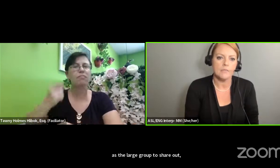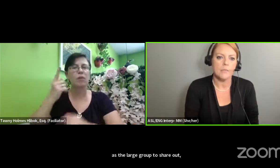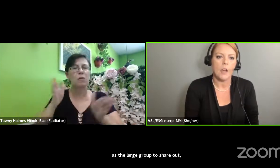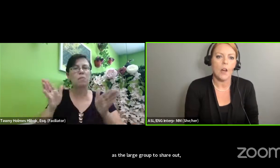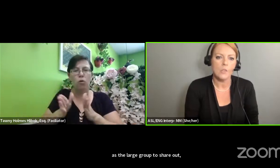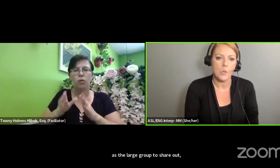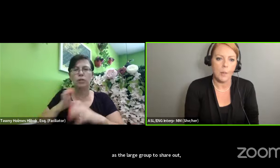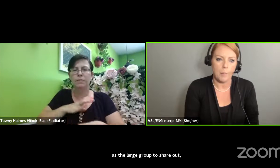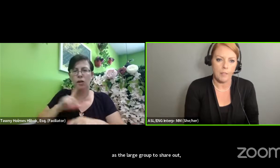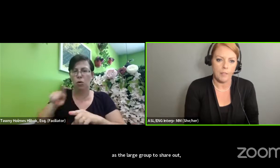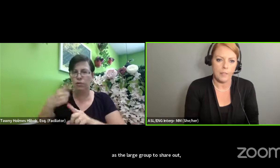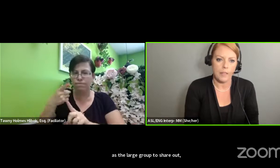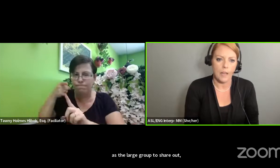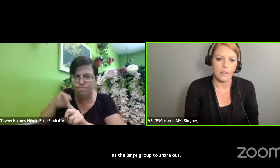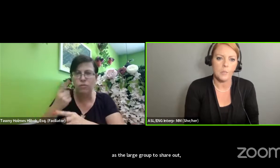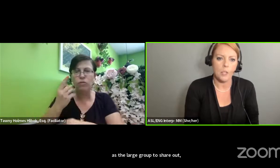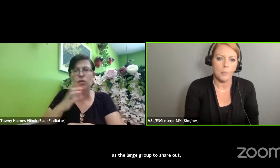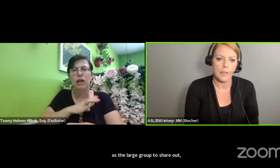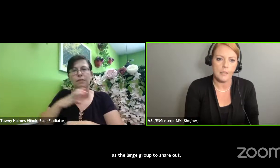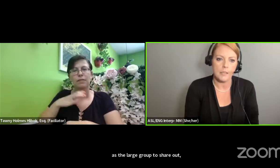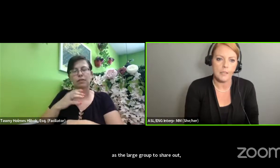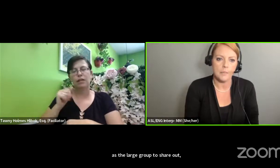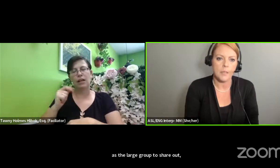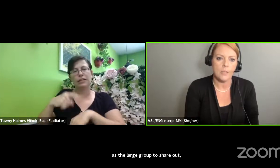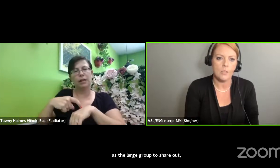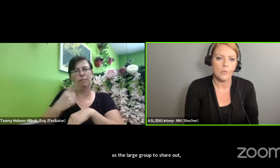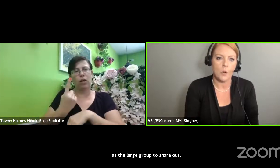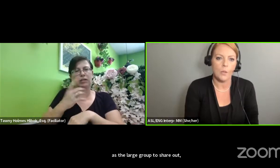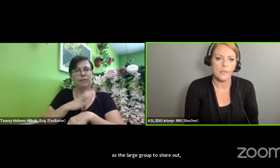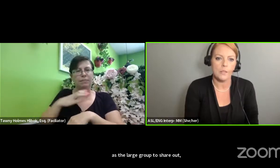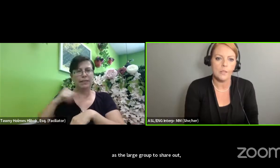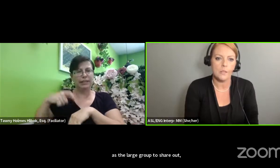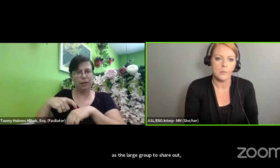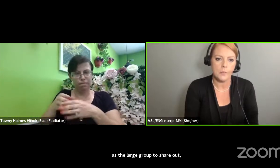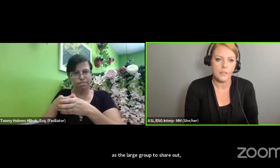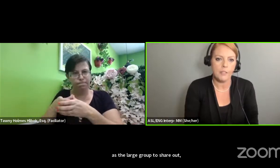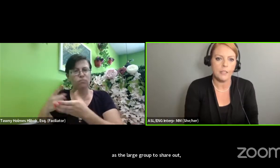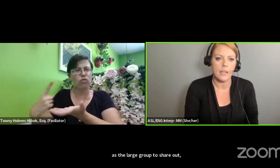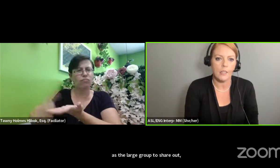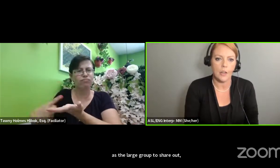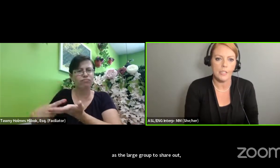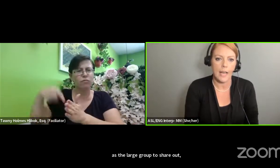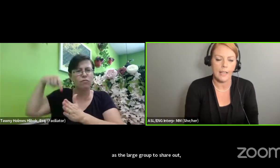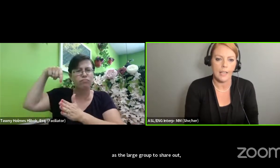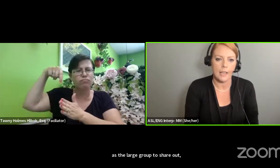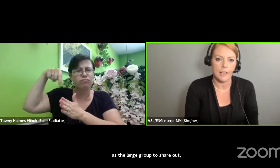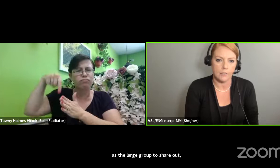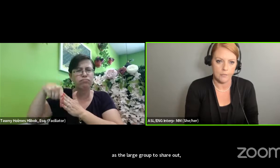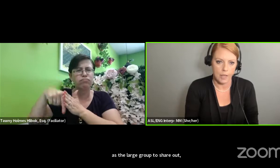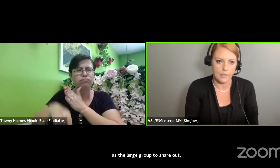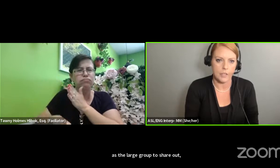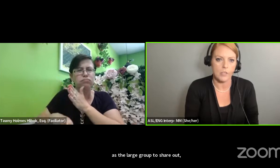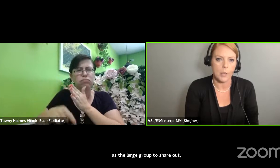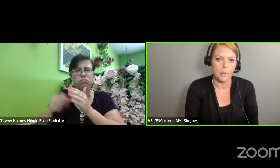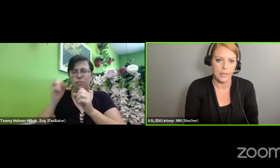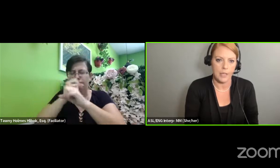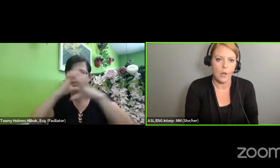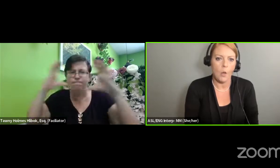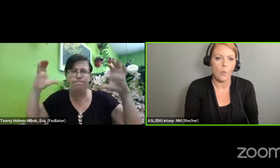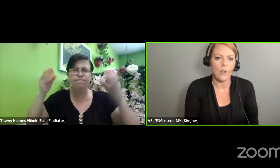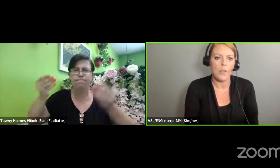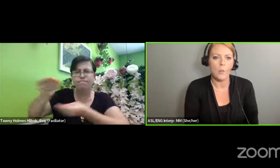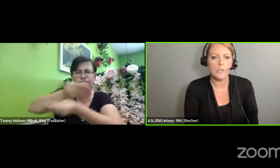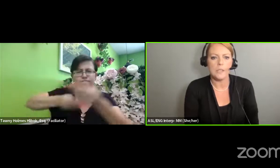subcommittees also met monthly on a smaller basis to focus specifically on their task as their